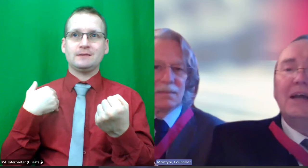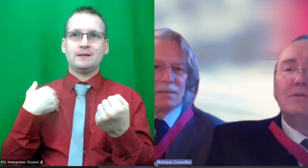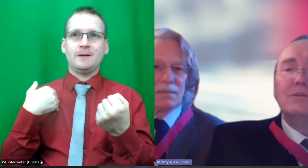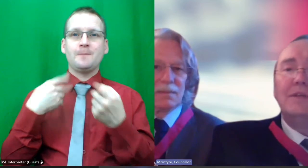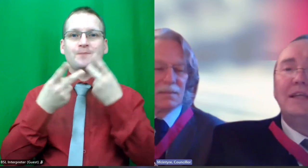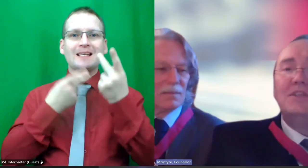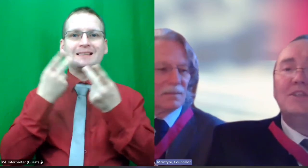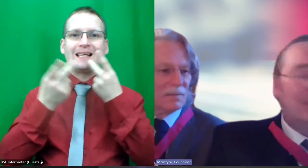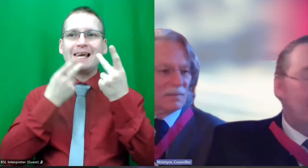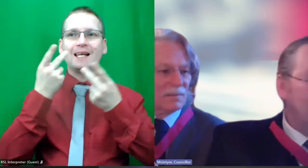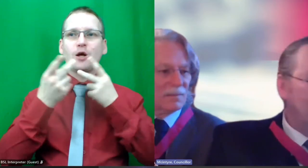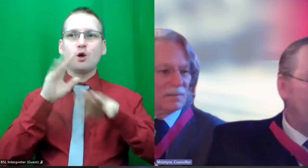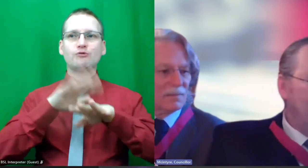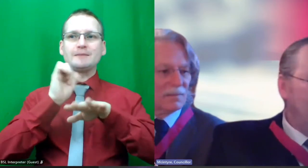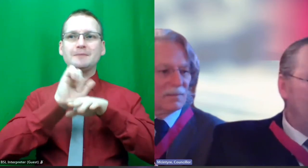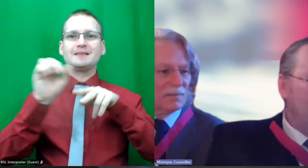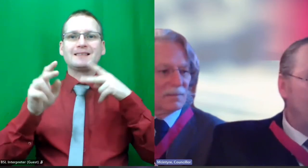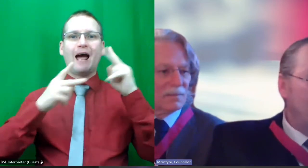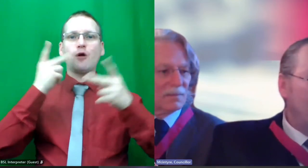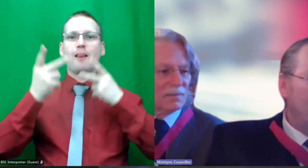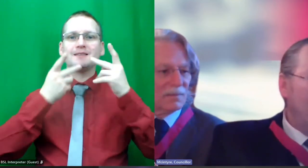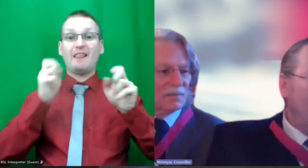singing carols in the street.